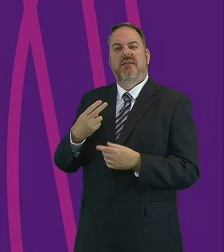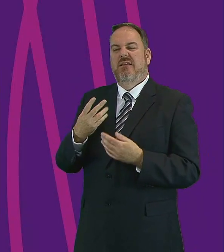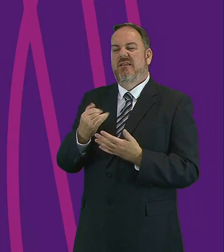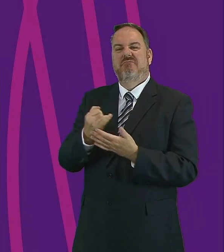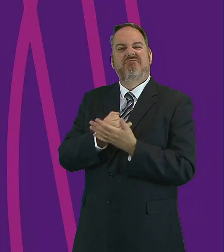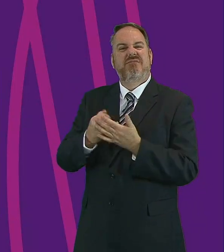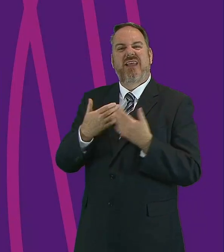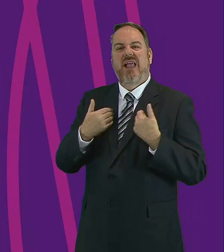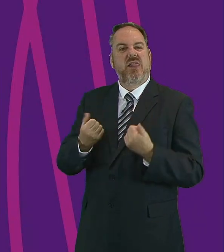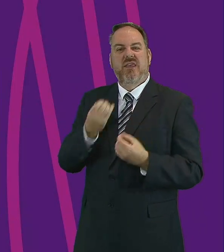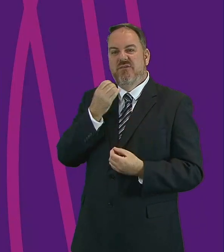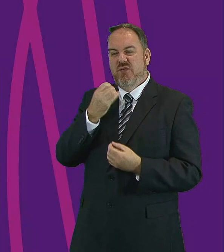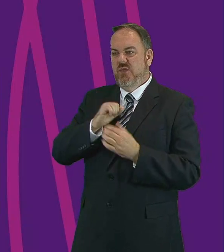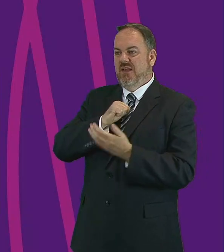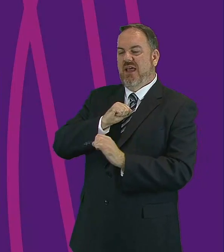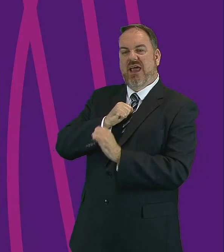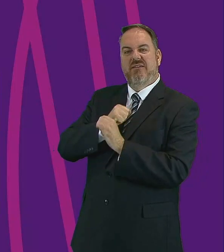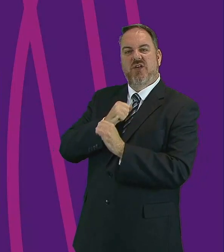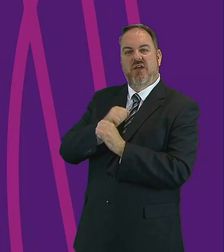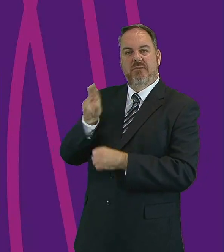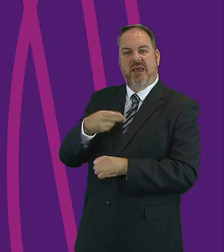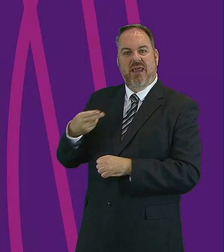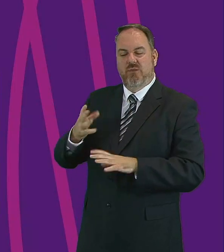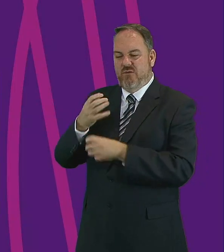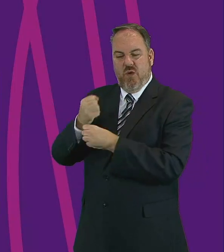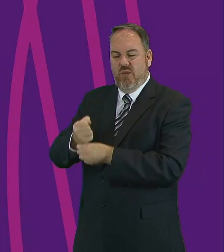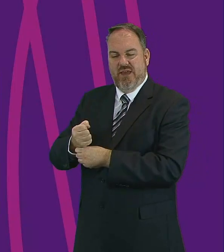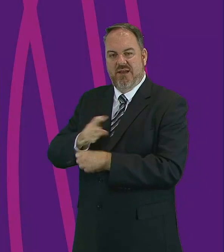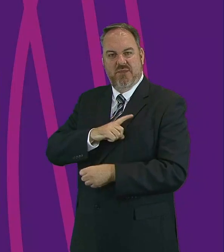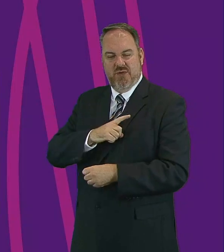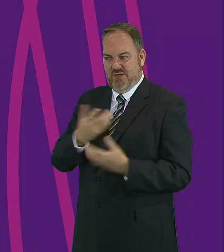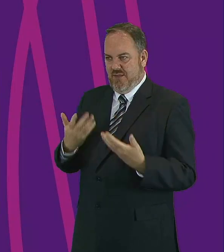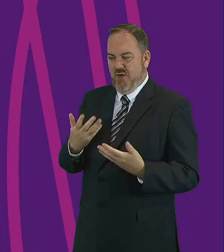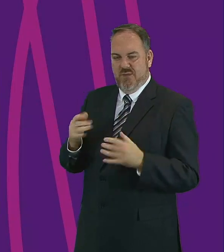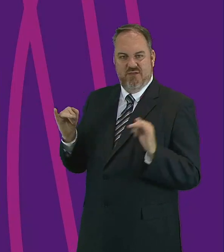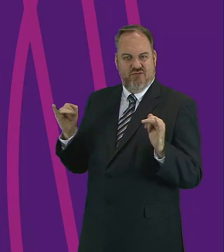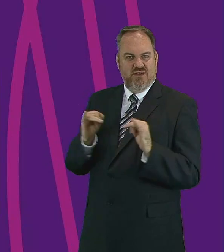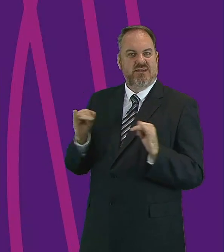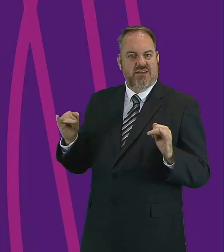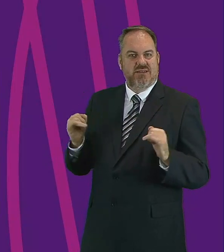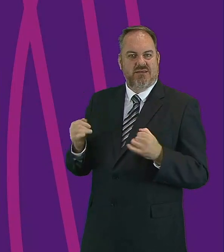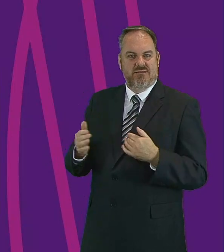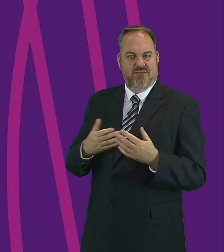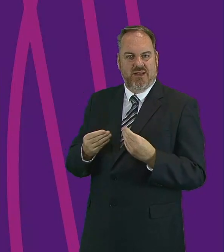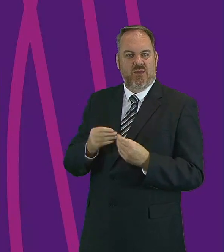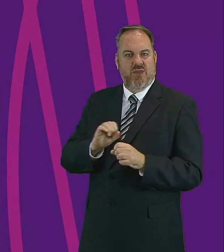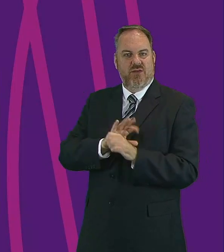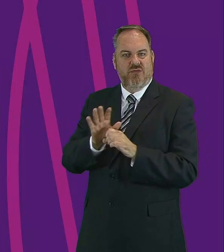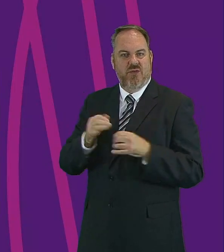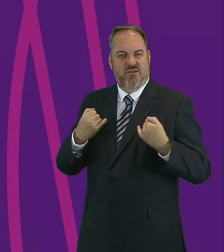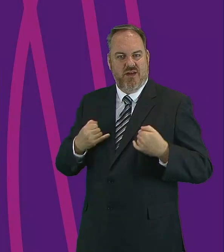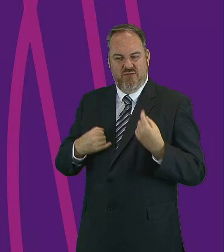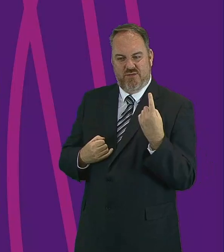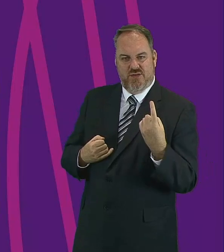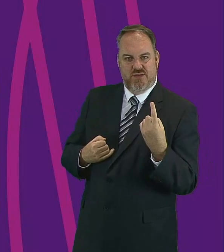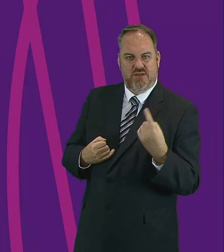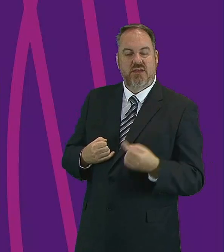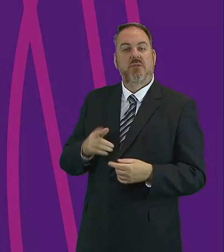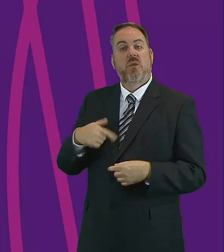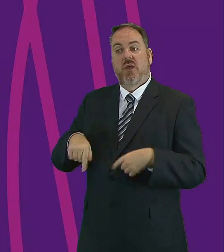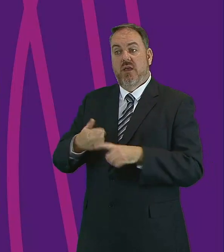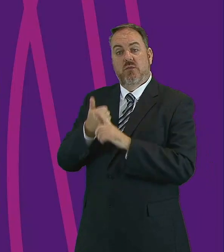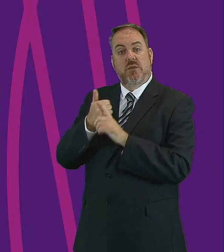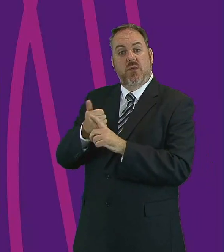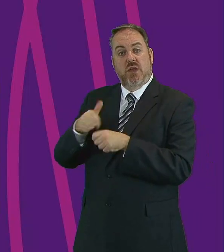track as quickly as possible, and in a whole range of different ways we are seeking to support health boards and local